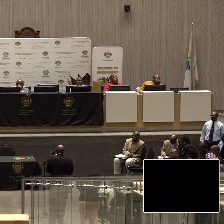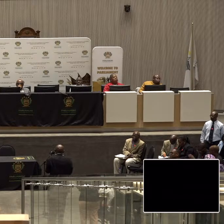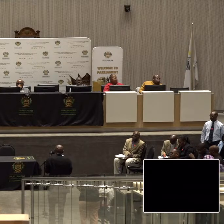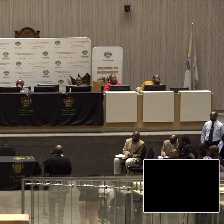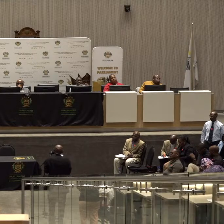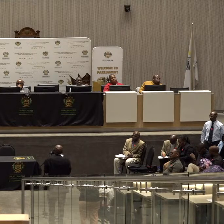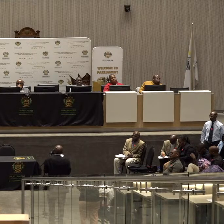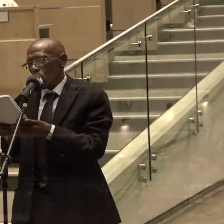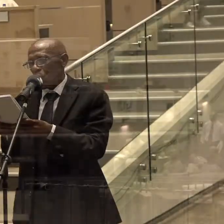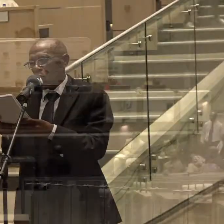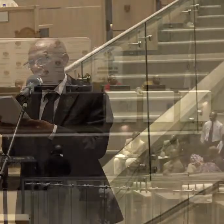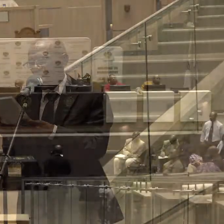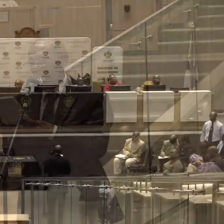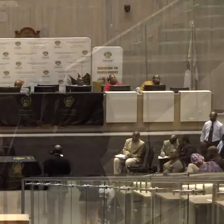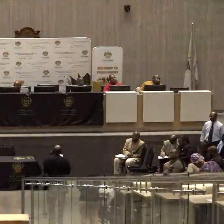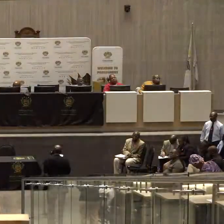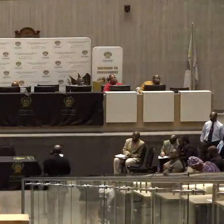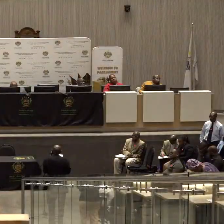um